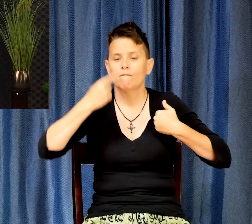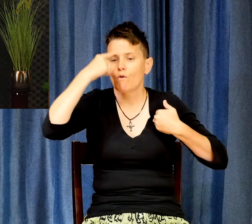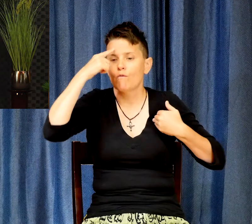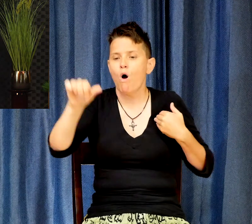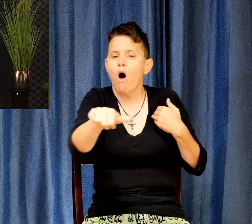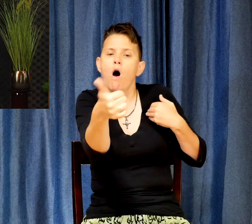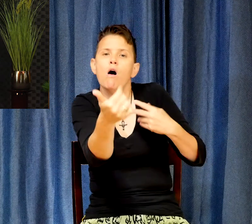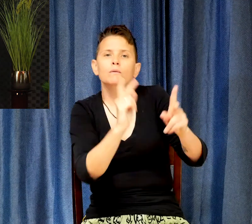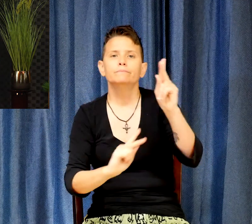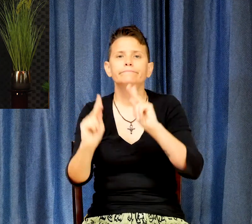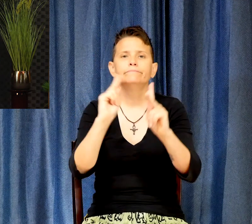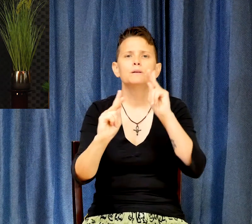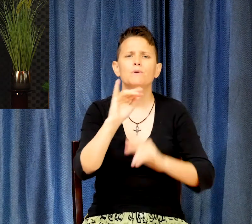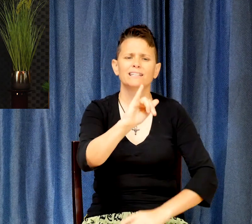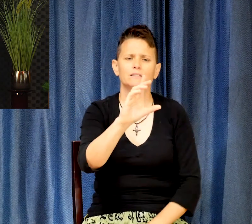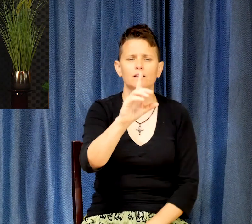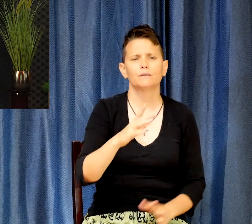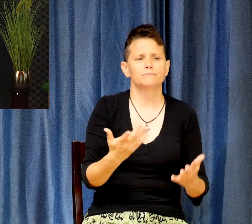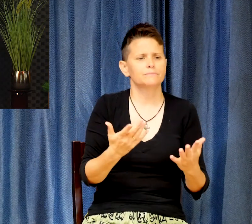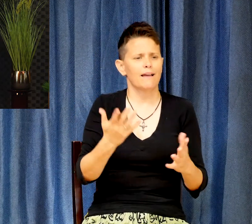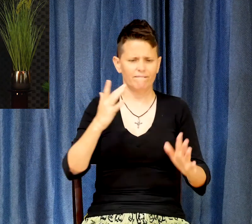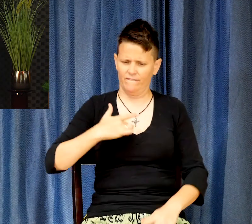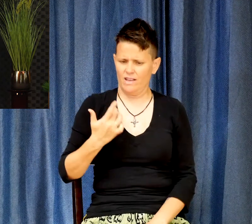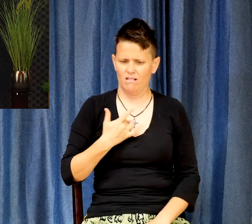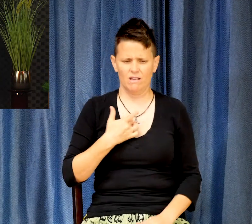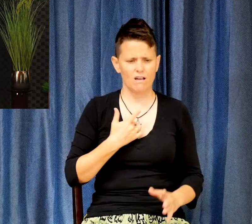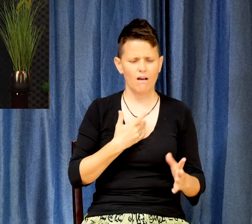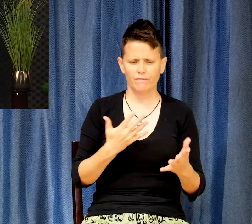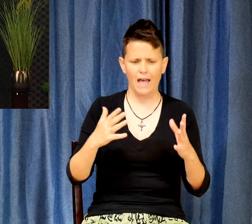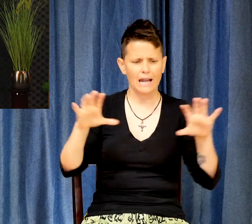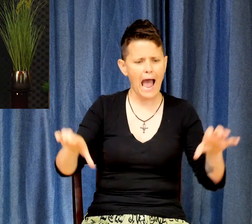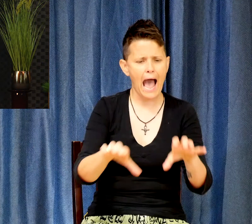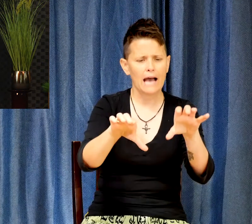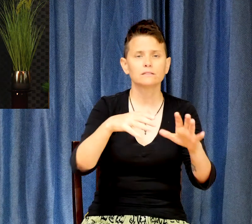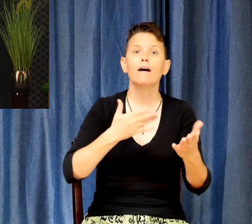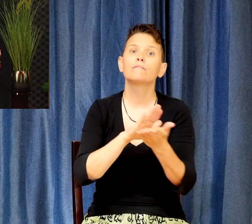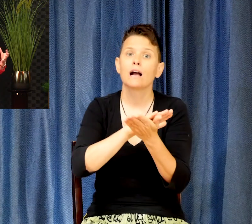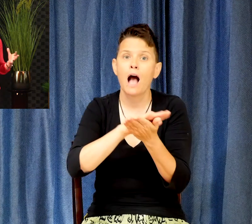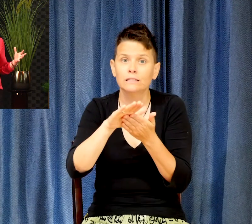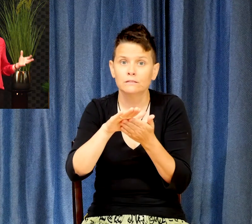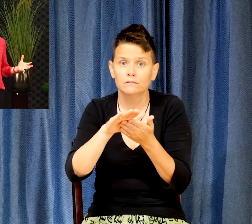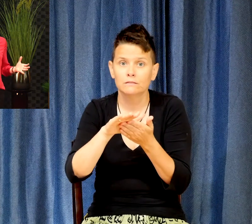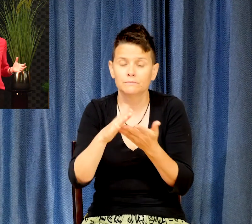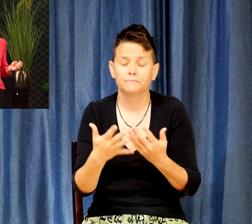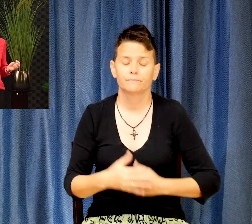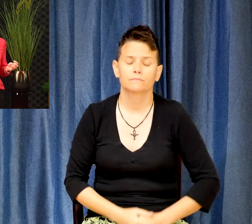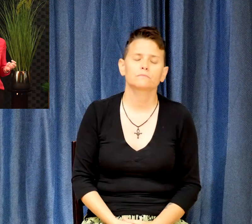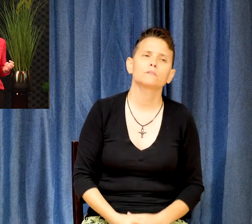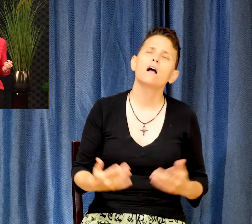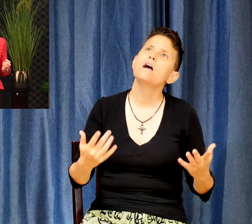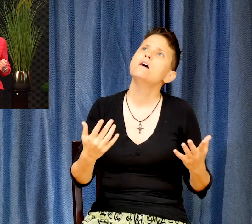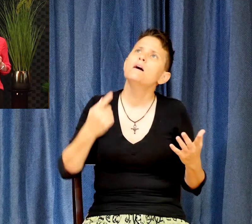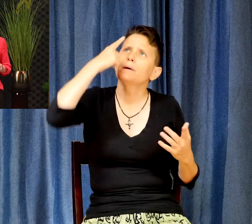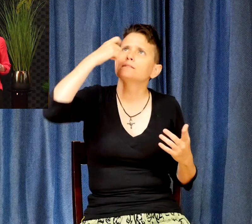is a disposition or an act or an instance of kindness. Because as I've learned, the more room that we make for